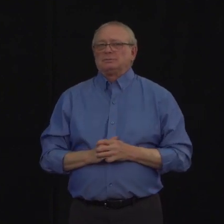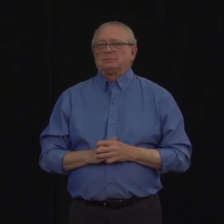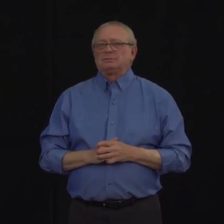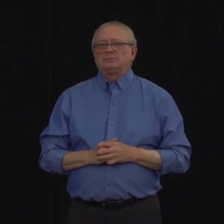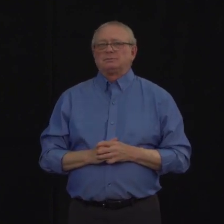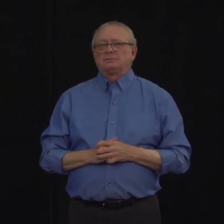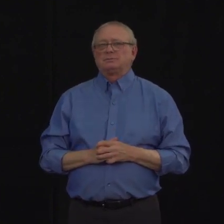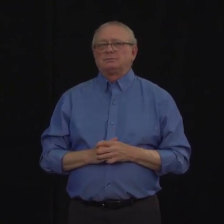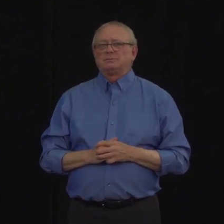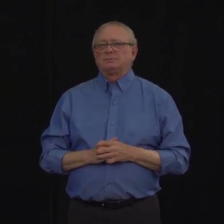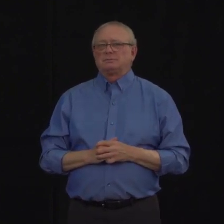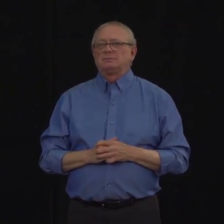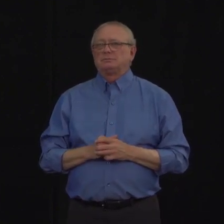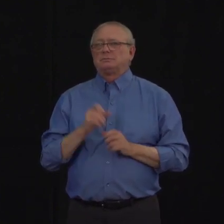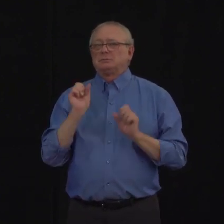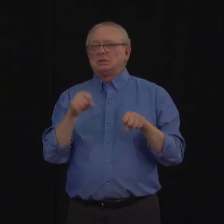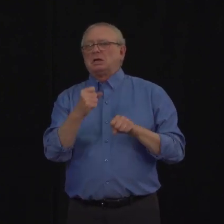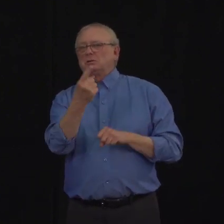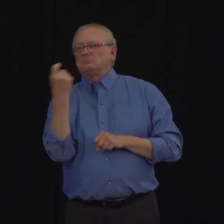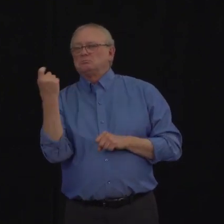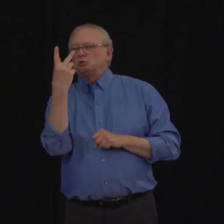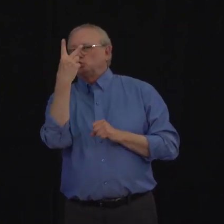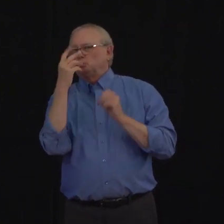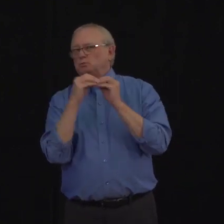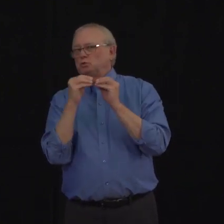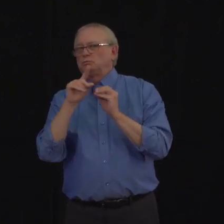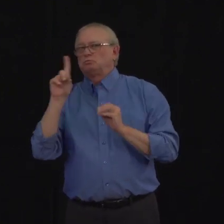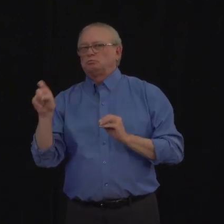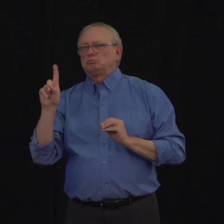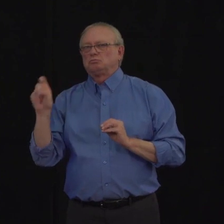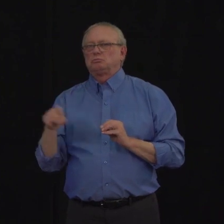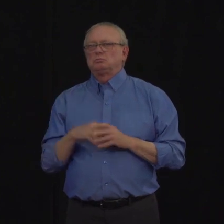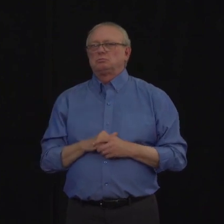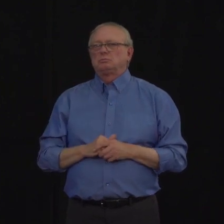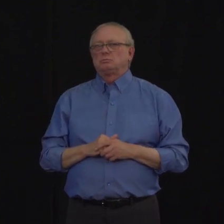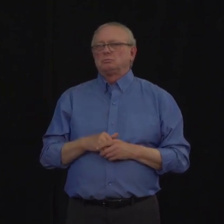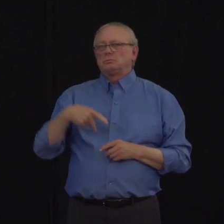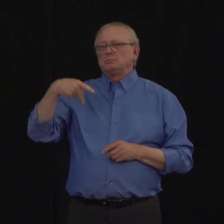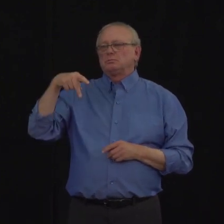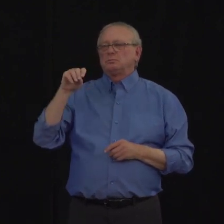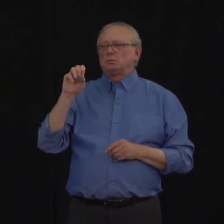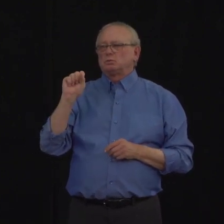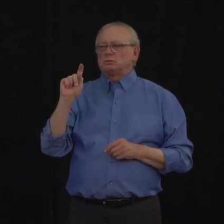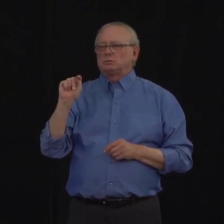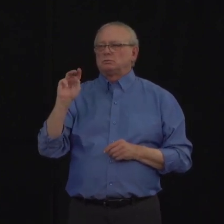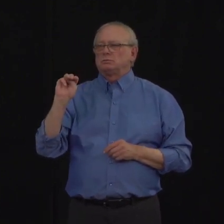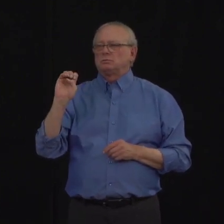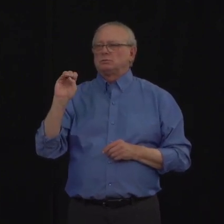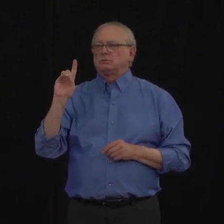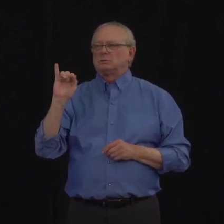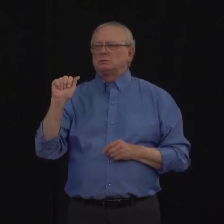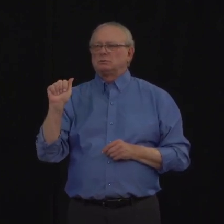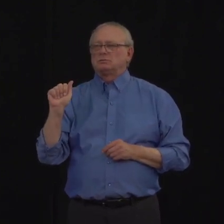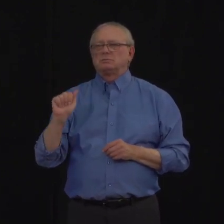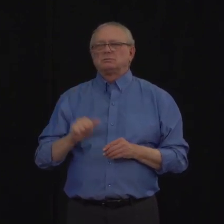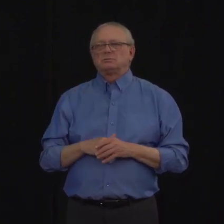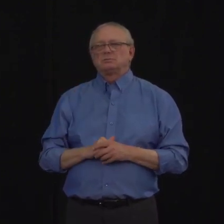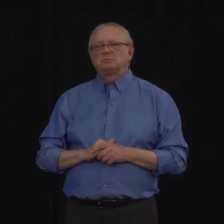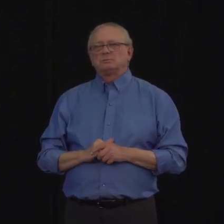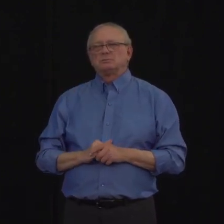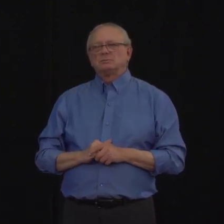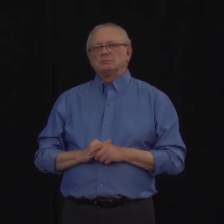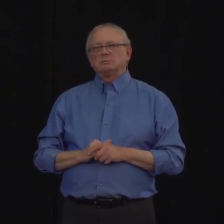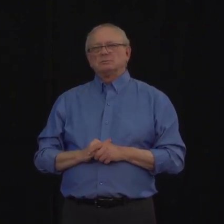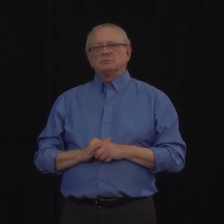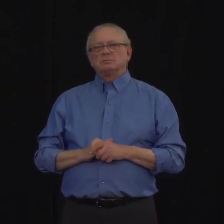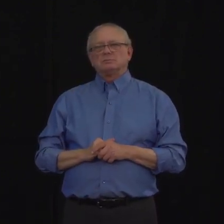Next is Dylan Short with Post Media. Go ahead, Dylan. Hi, Dr. Hinshaw. We've heard reports from other provinces about